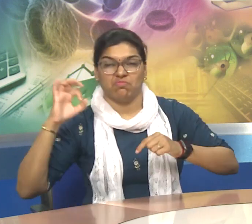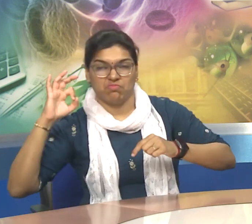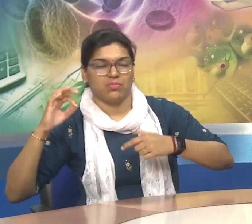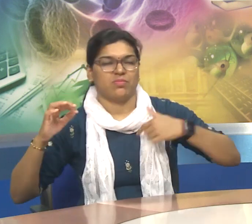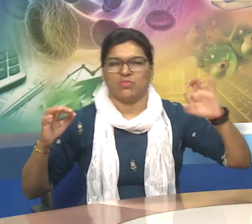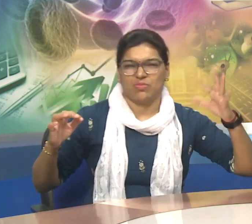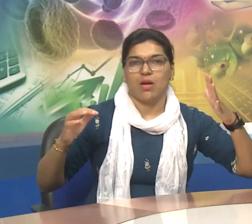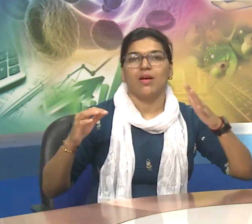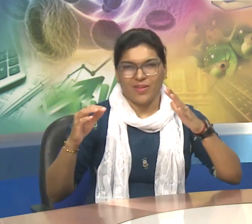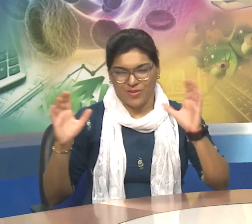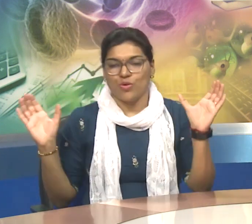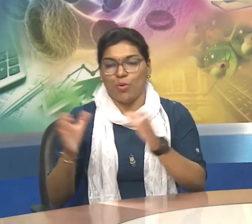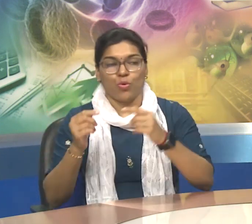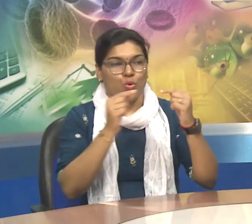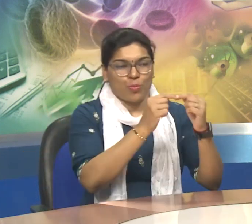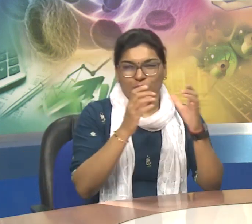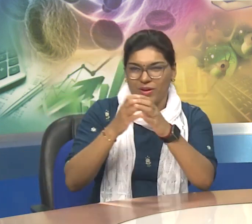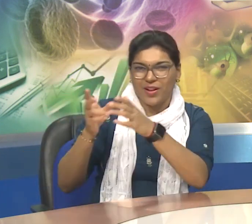That is called conflict.